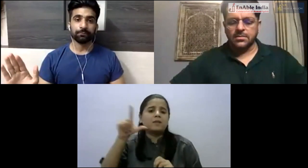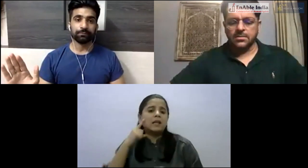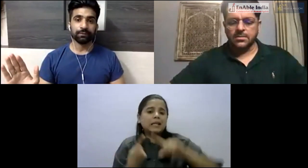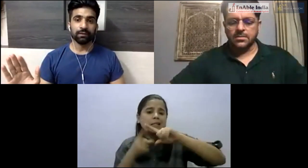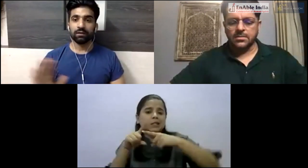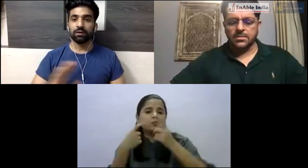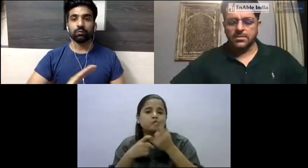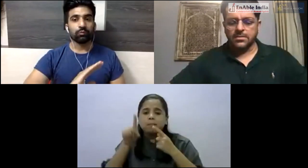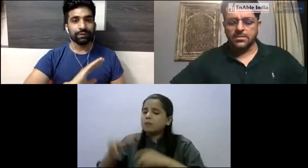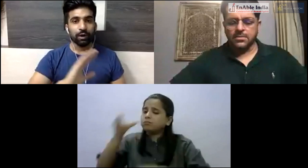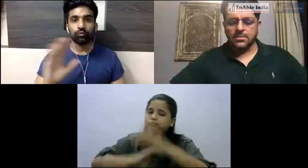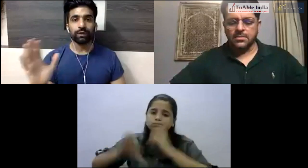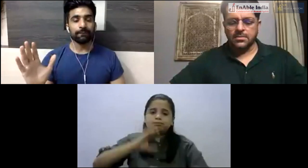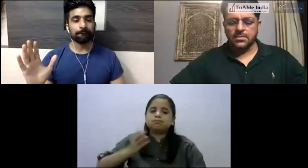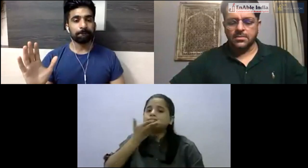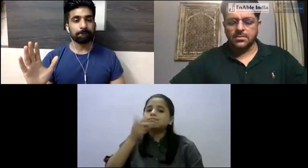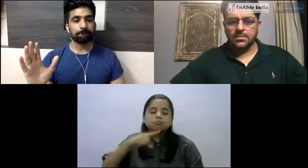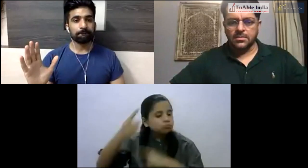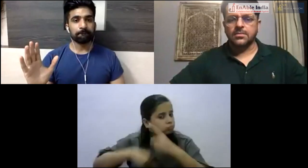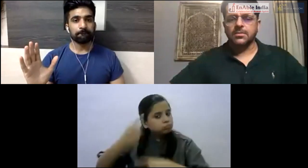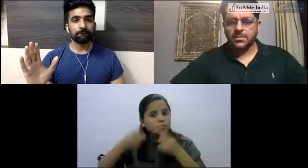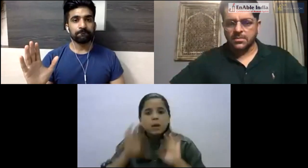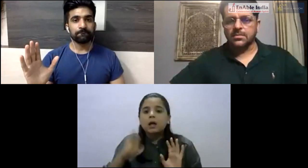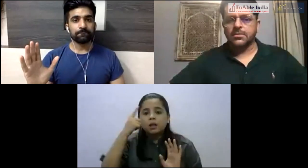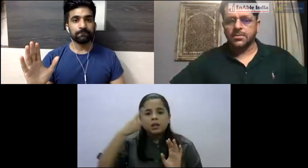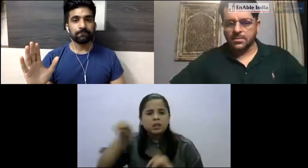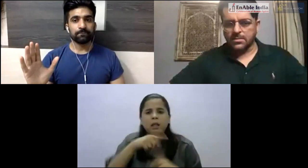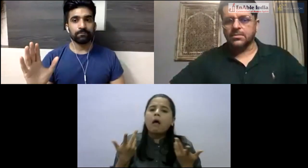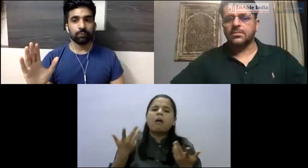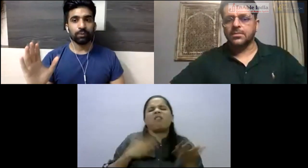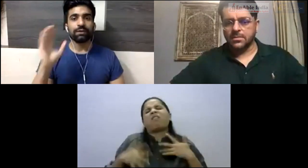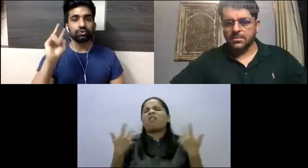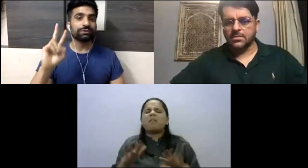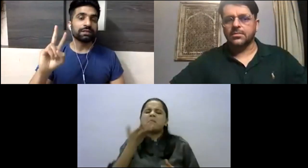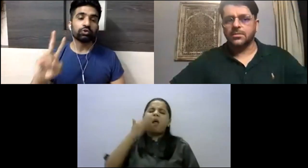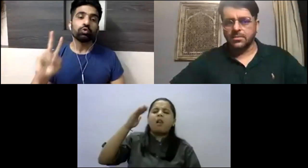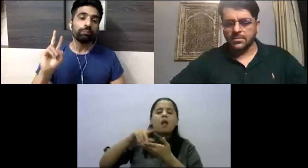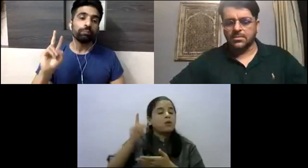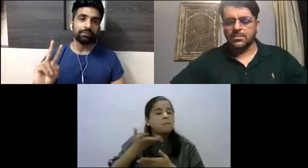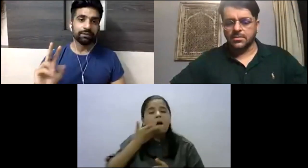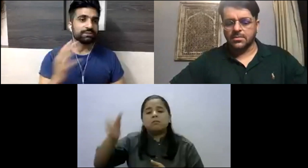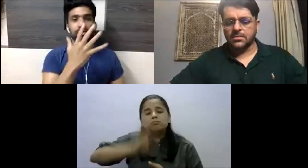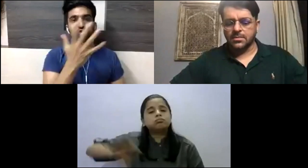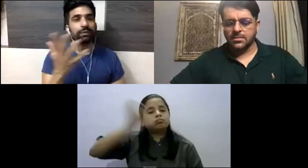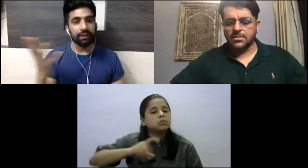without fail. Okay, So these are the two main things. There are so many